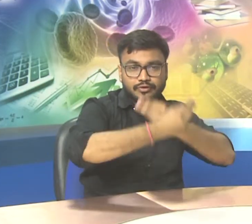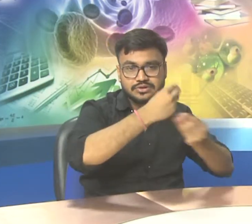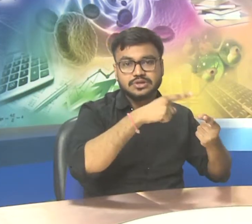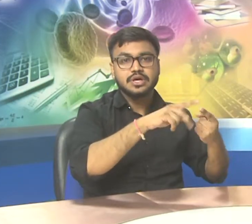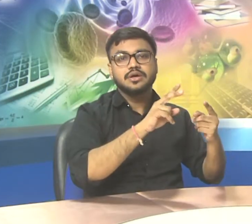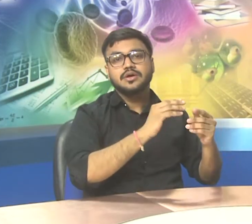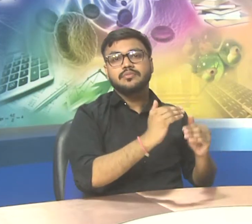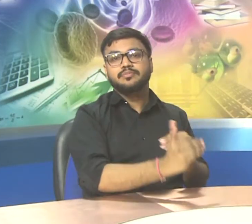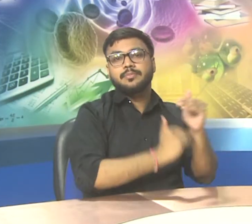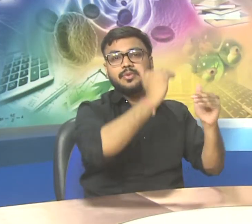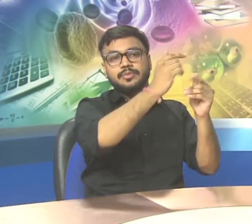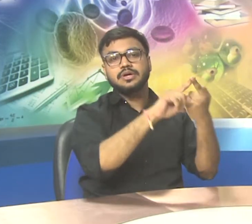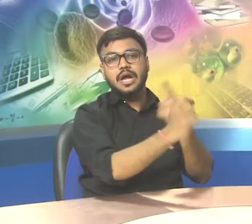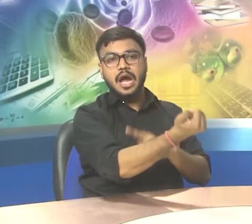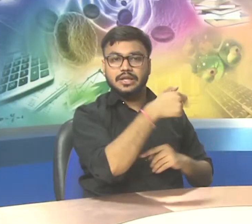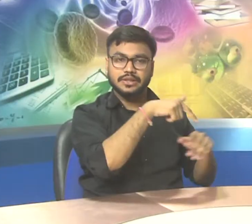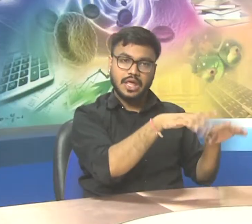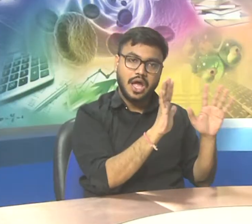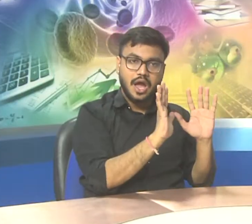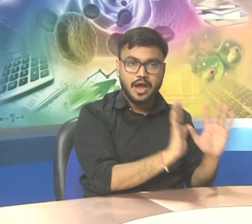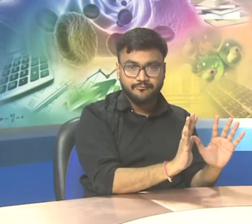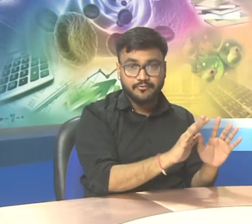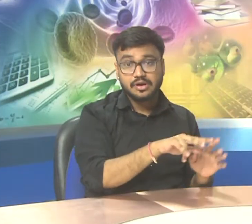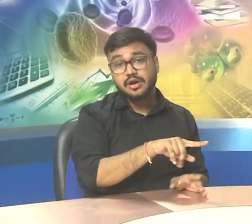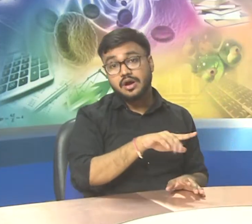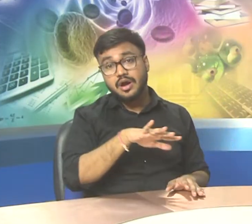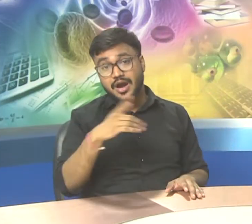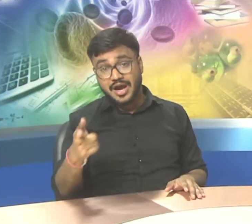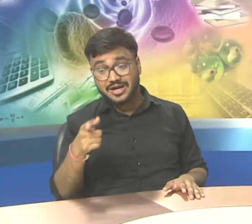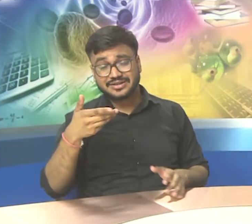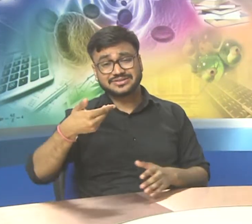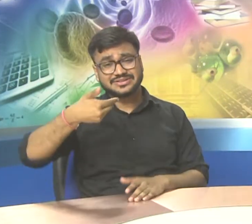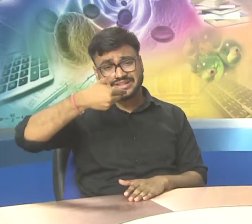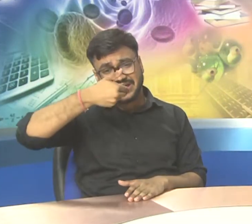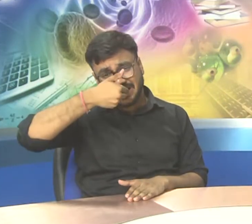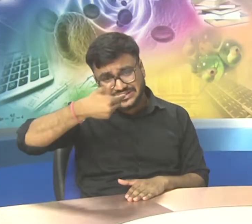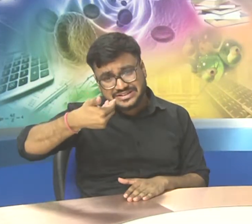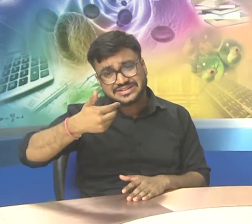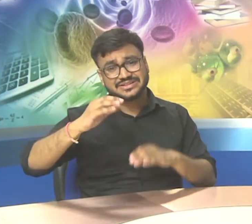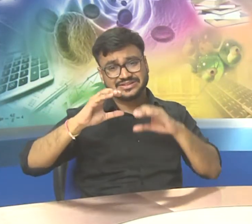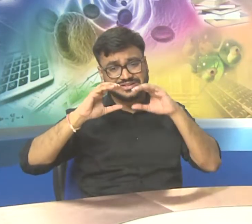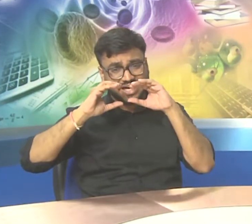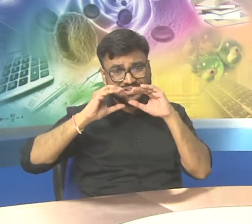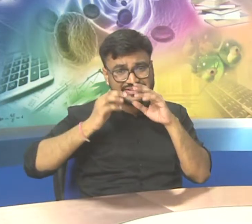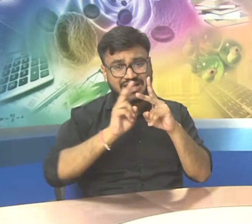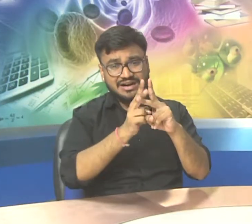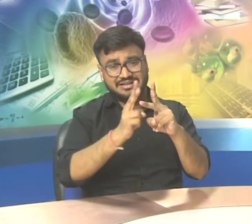which we get from fruits, vegetables, etc.